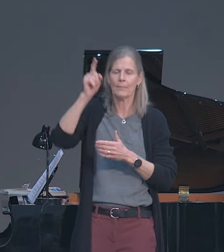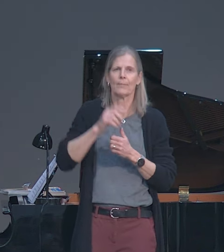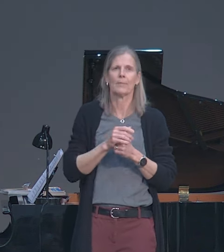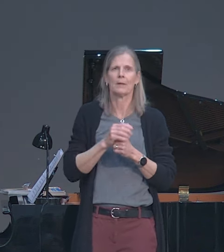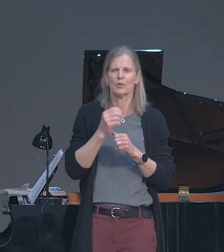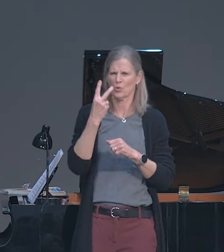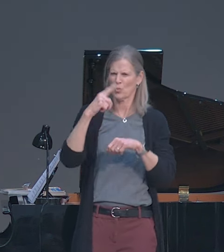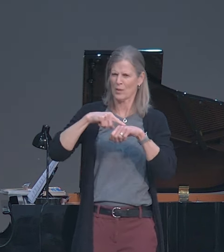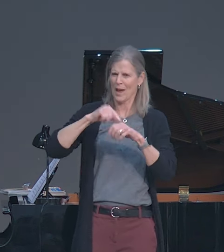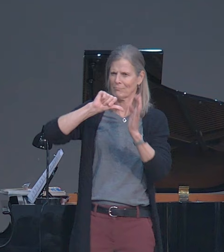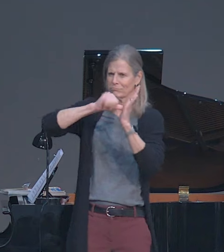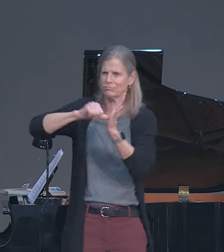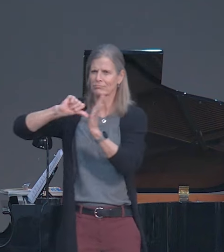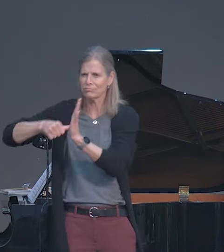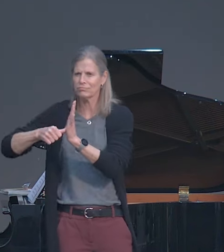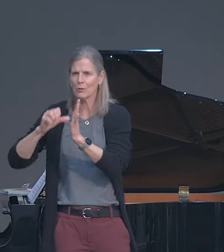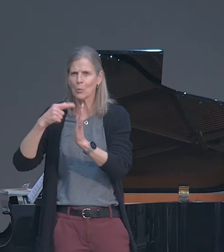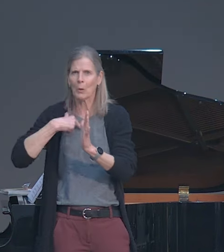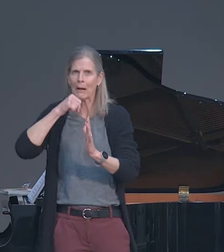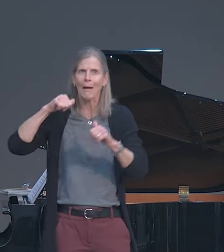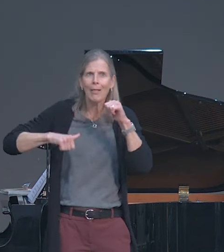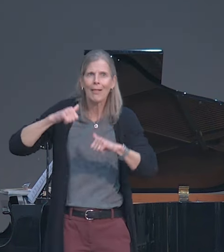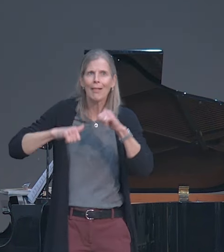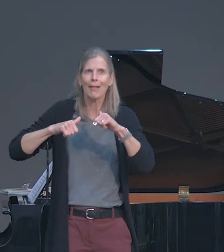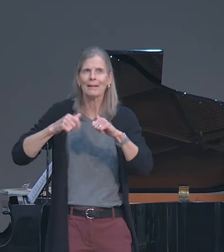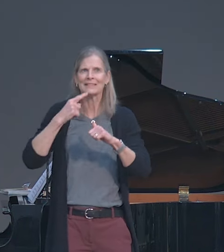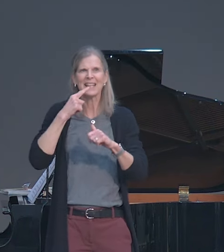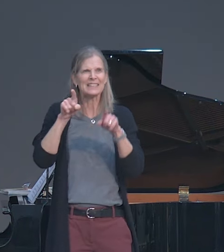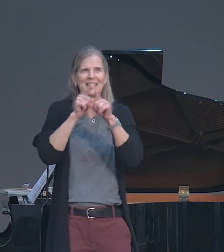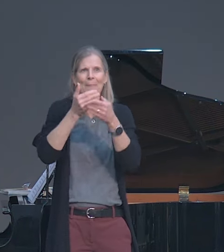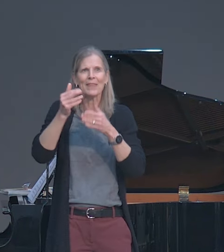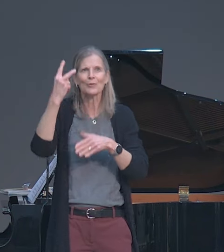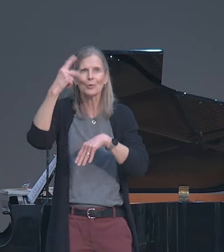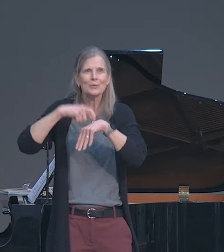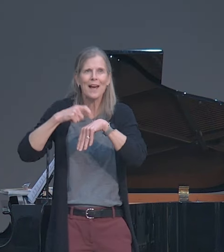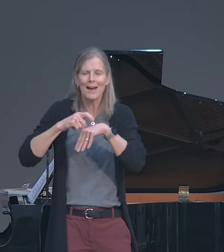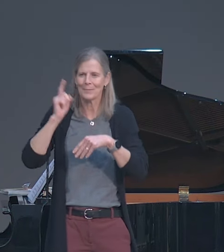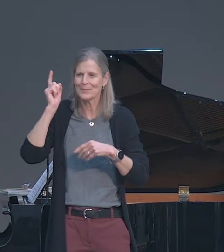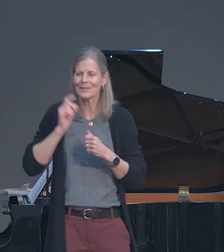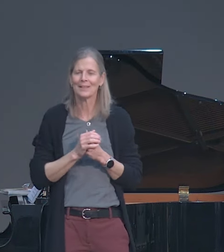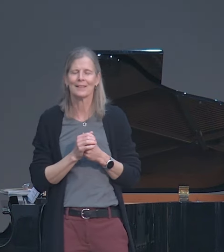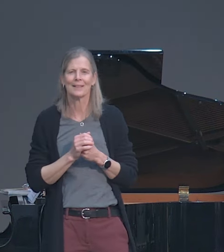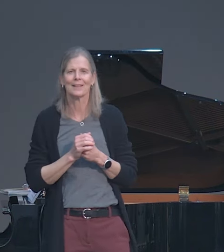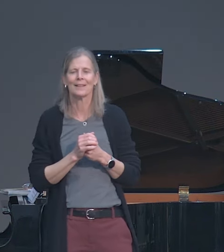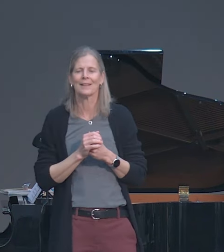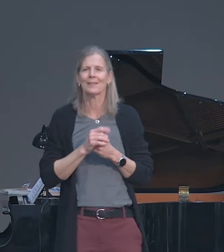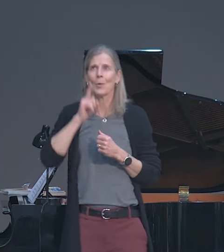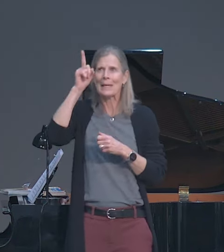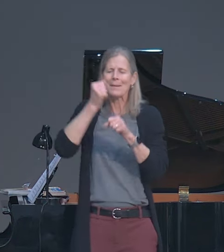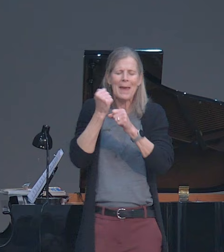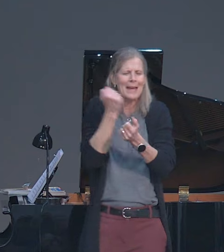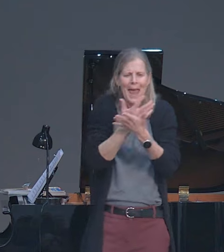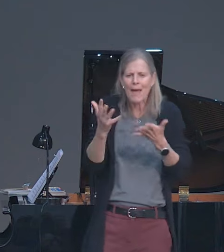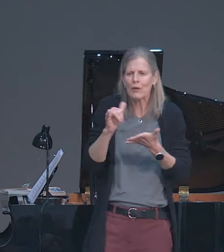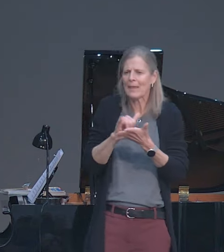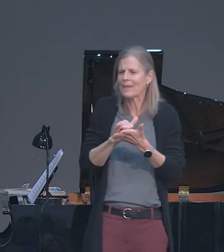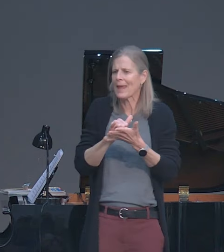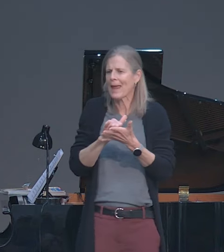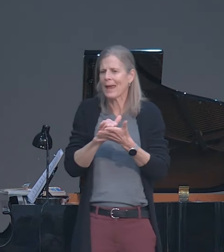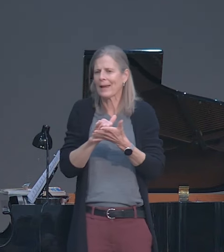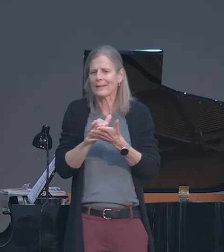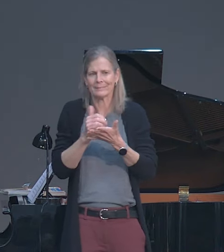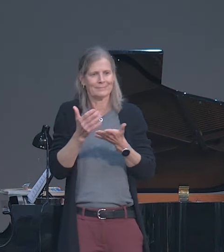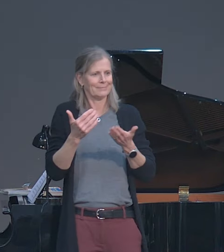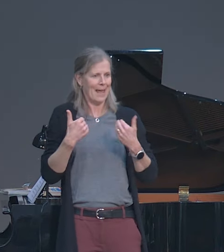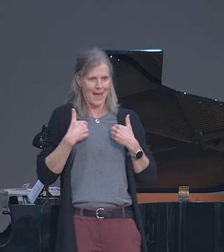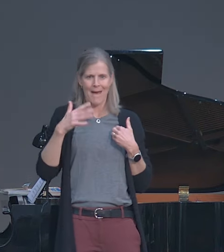we don't question, we don't doubt. Now, because Jesus made everything that exists, things that are visible and invisible,